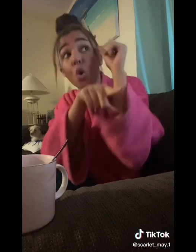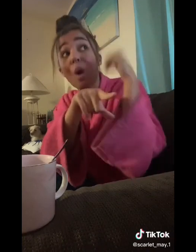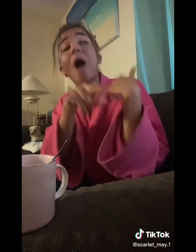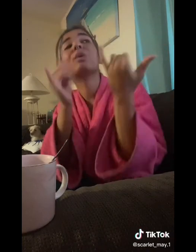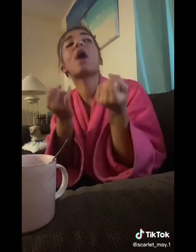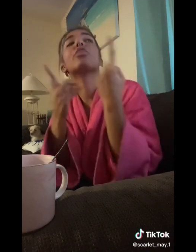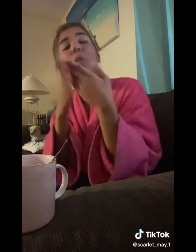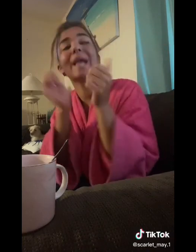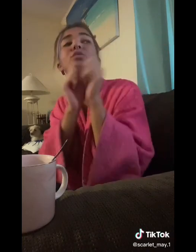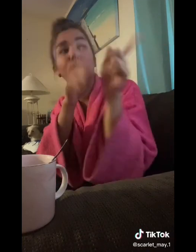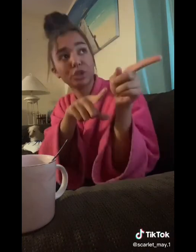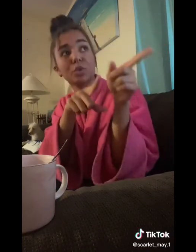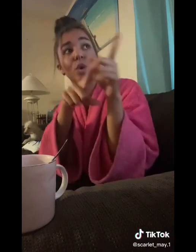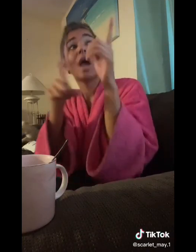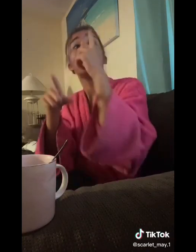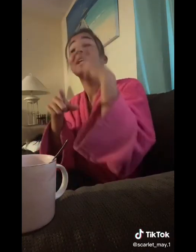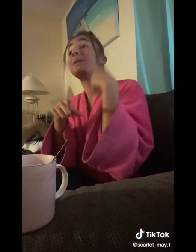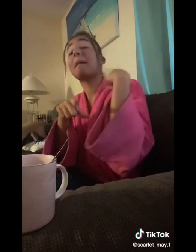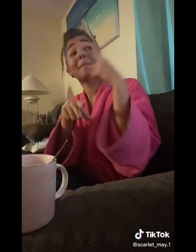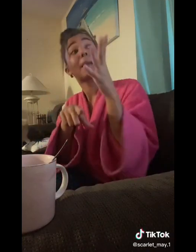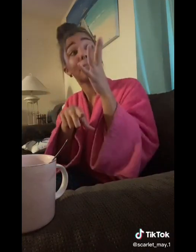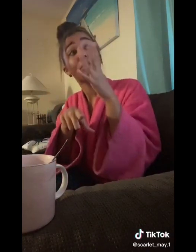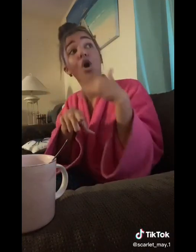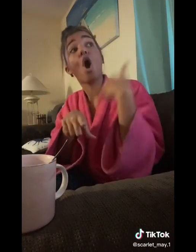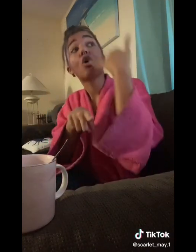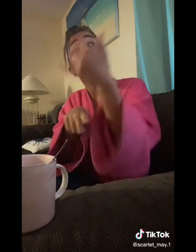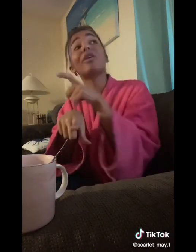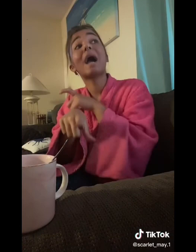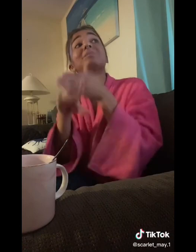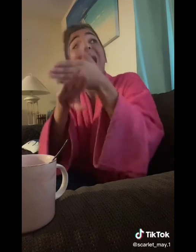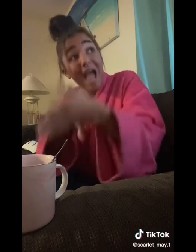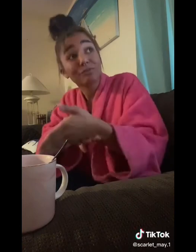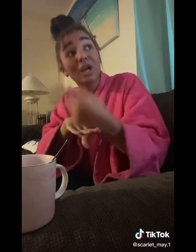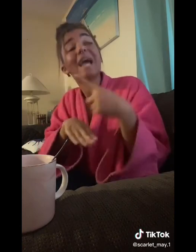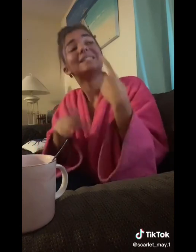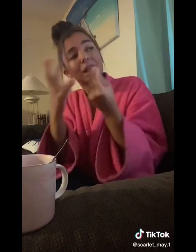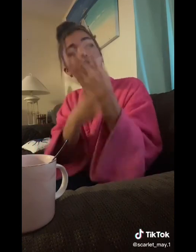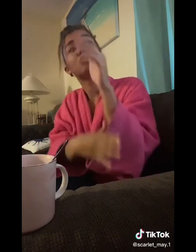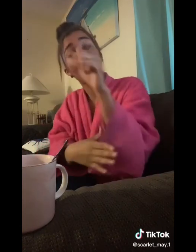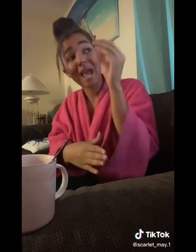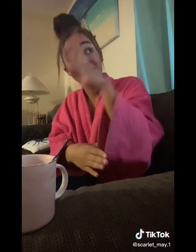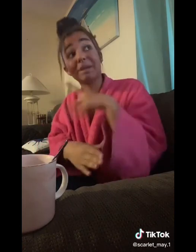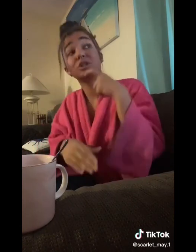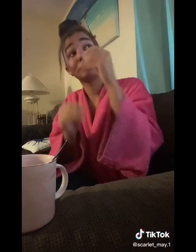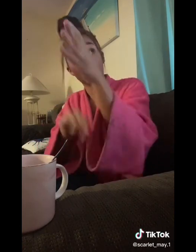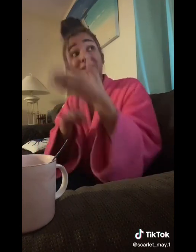will now throw hands with you. And because I am a petty mother, I'll call the cops after and tell them a grown-ass man just put his hands